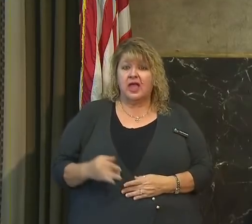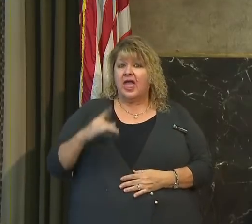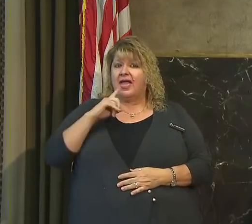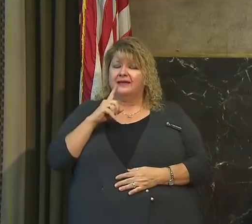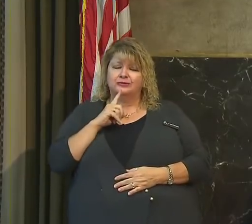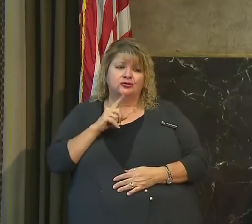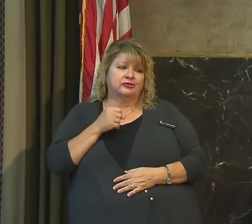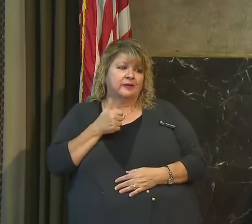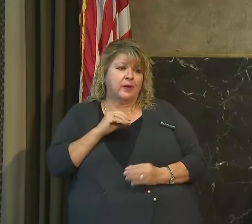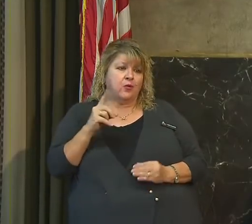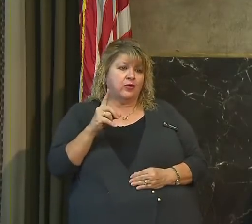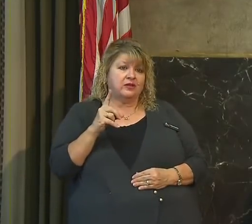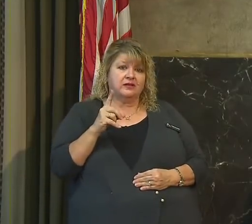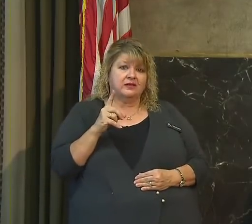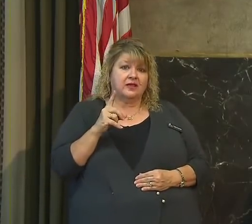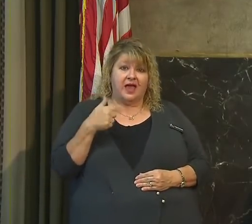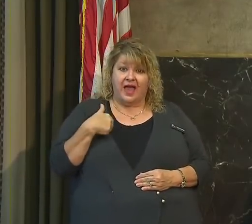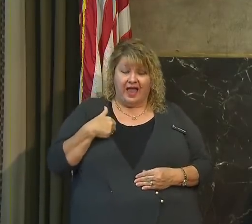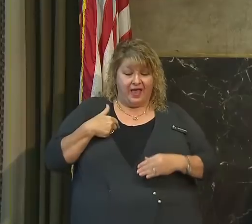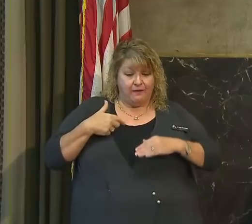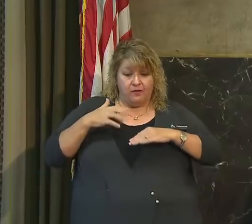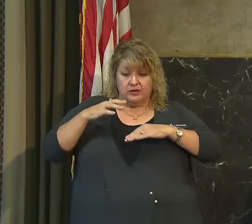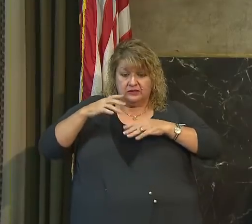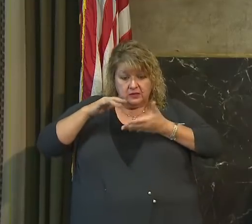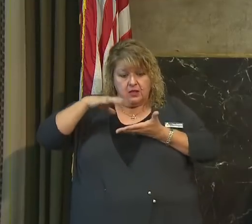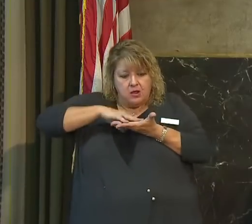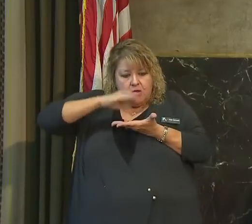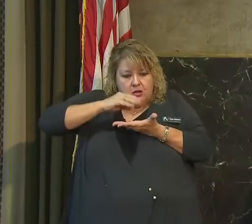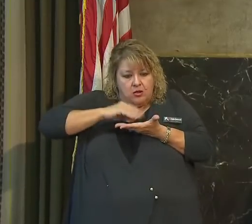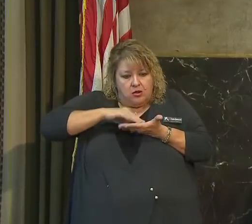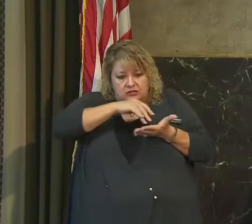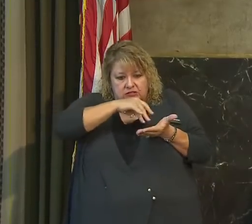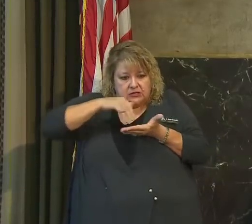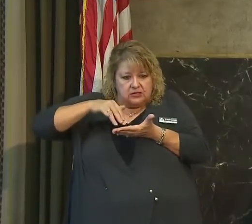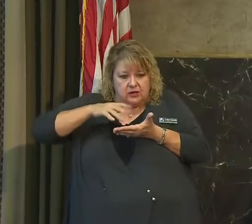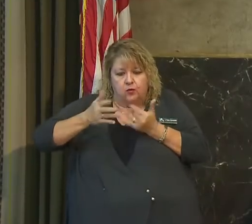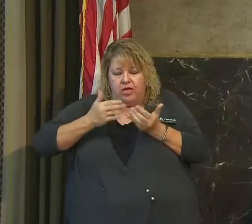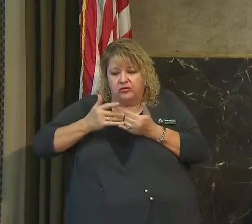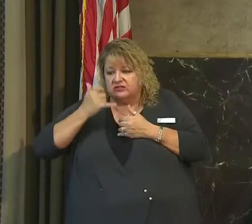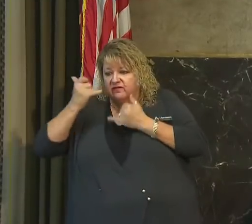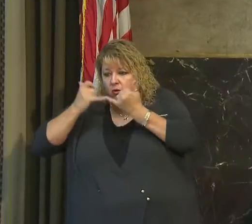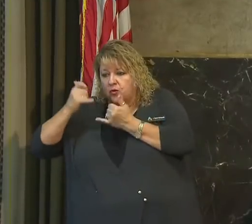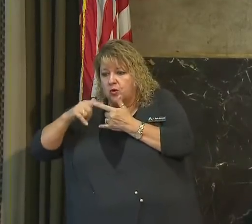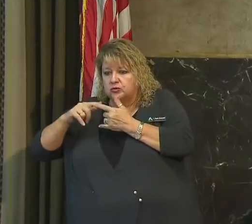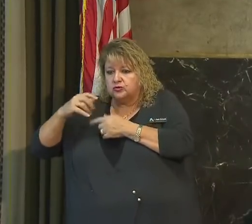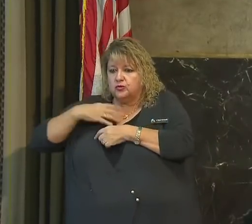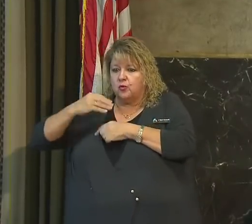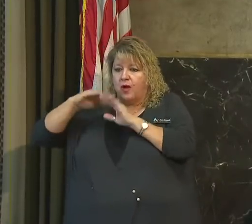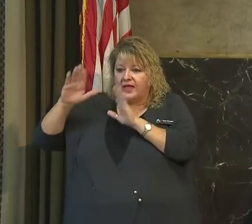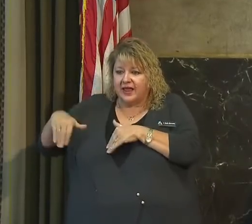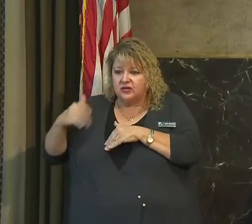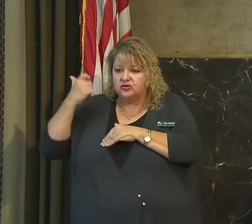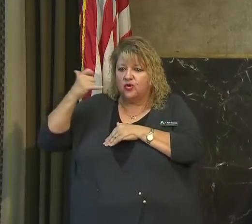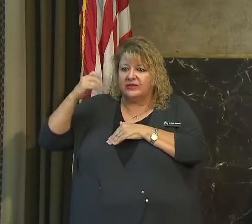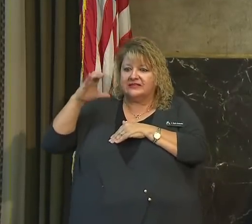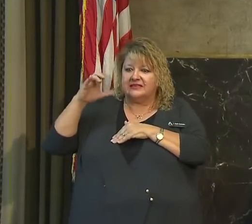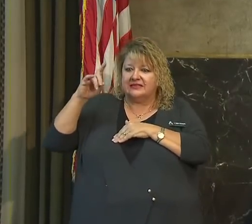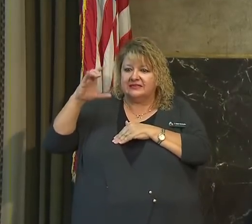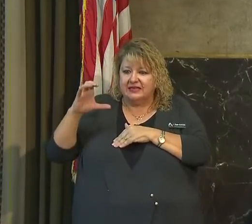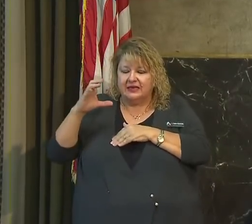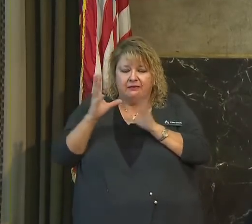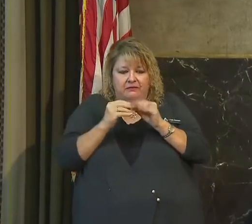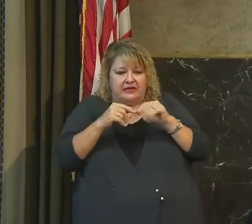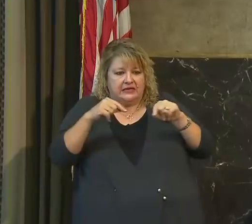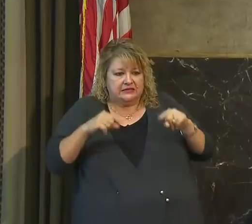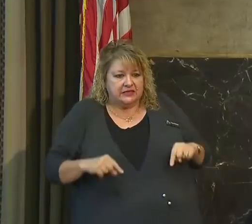week trying to stay on top of this, whether it's phone calls with the White House or the CDC or the meetings we have